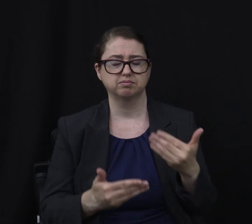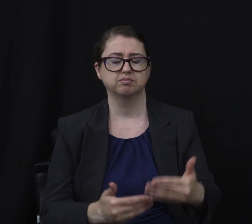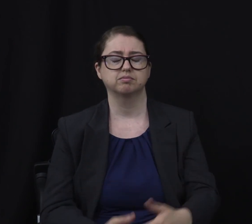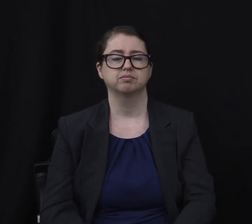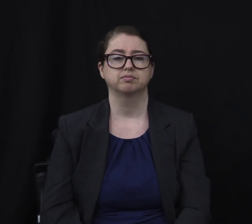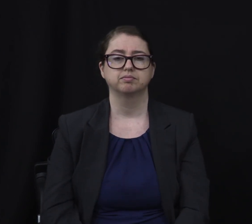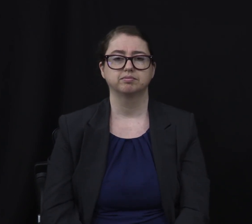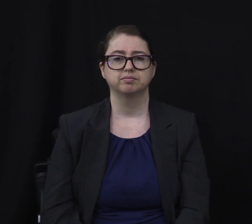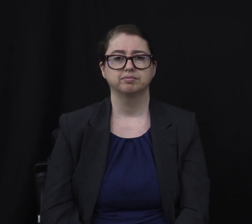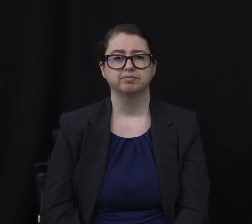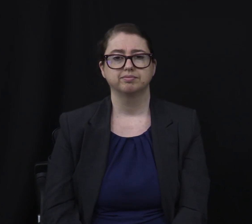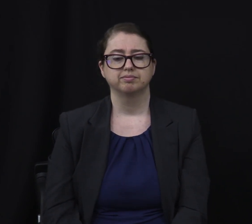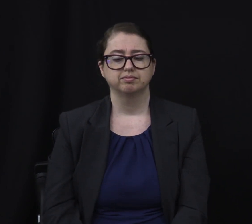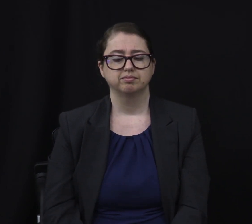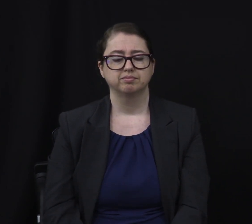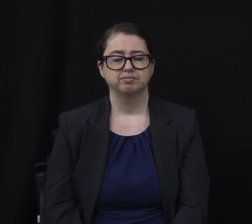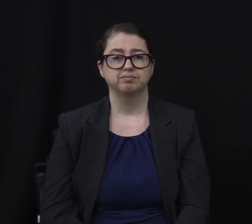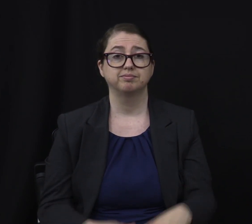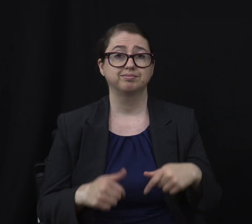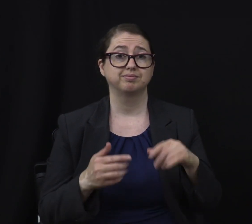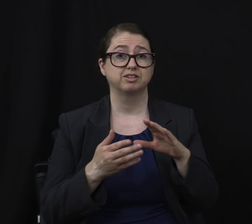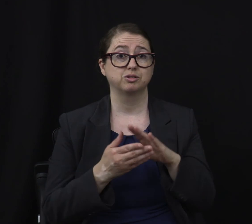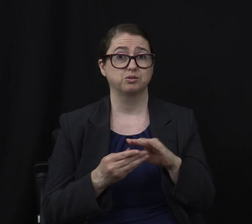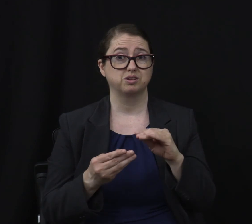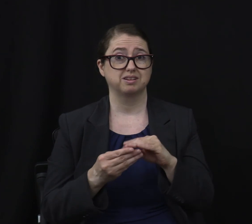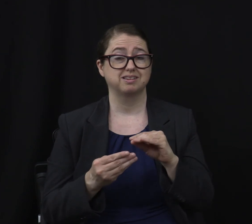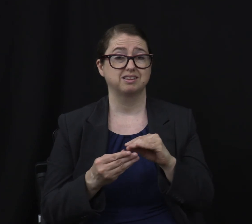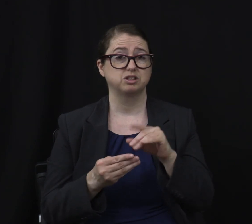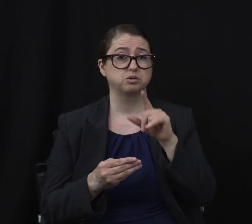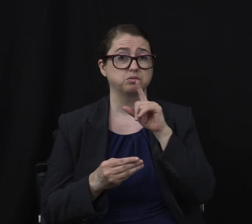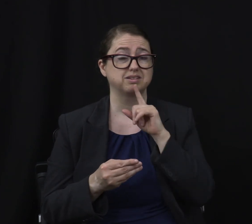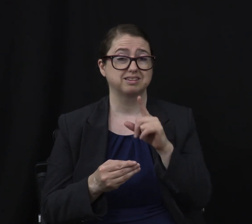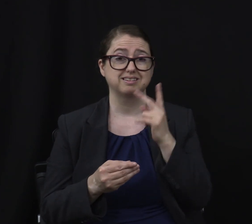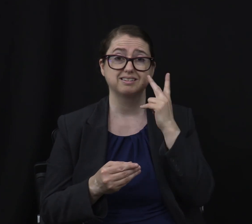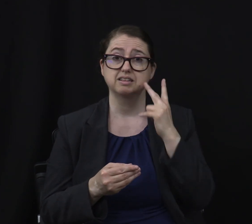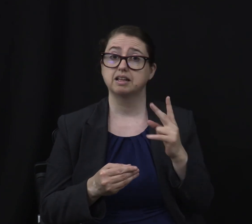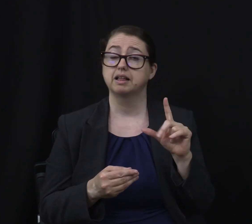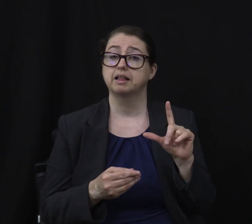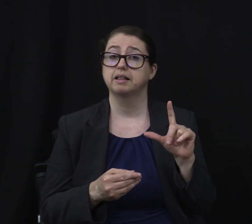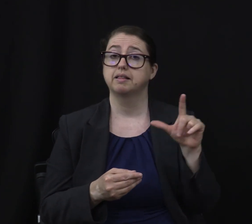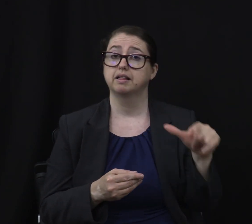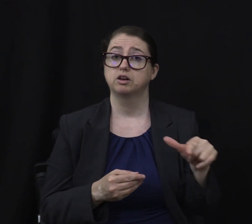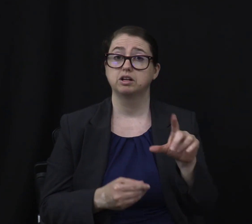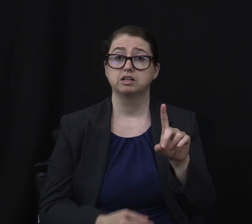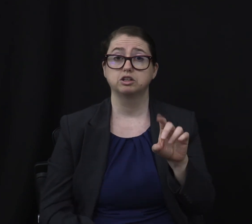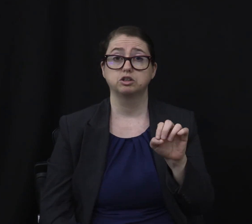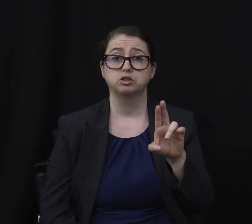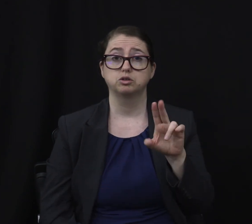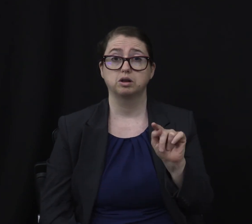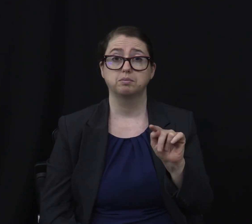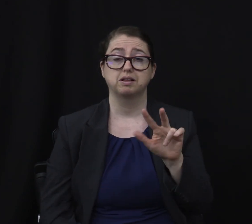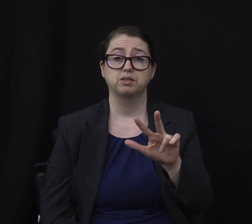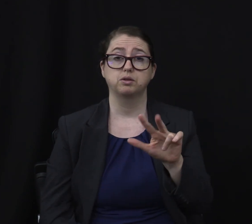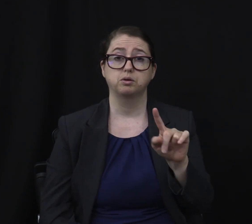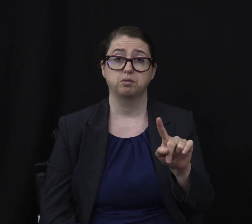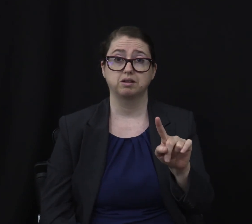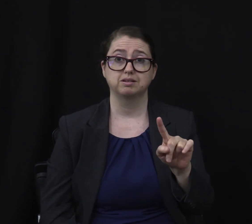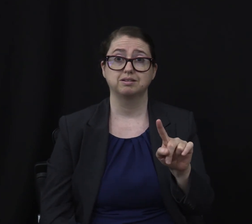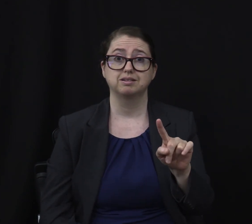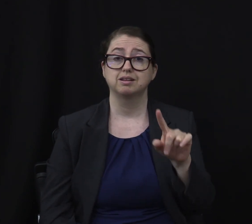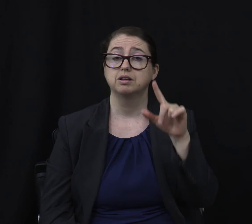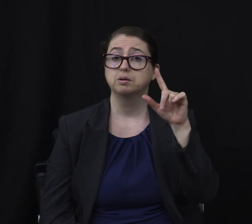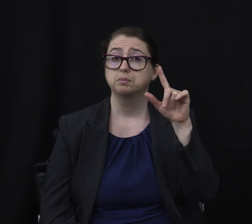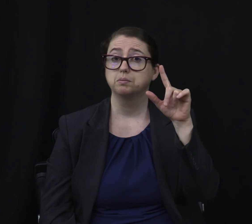Not only in this story, but there's this knock-on effect. You see, later in Deuteronomy chapter 31, when Moses comes